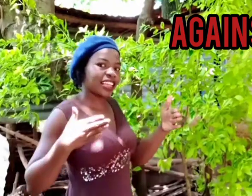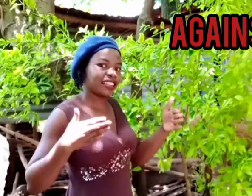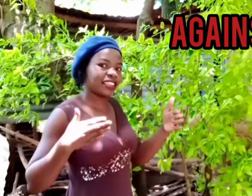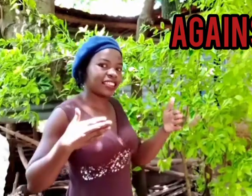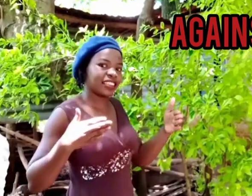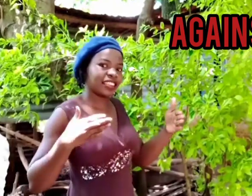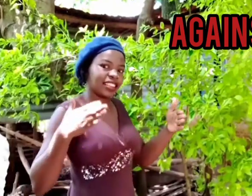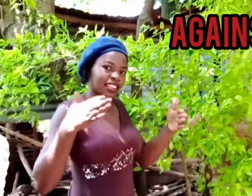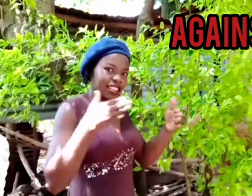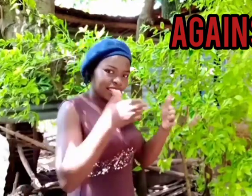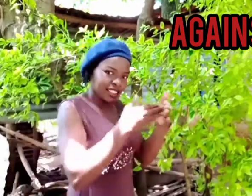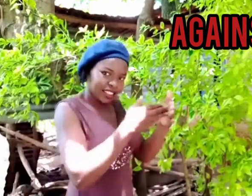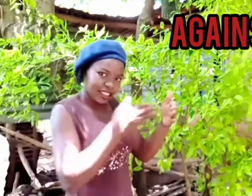Against.